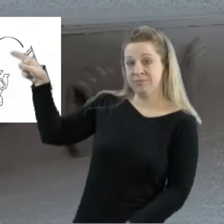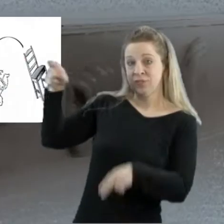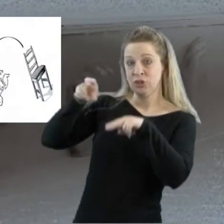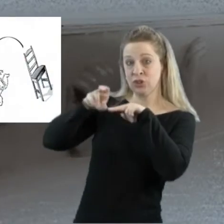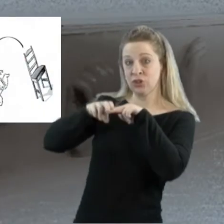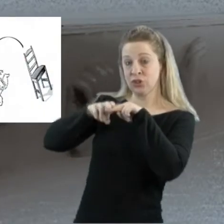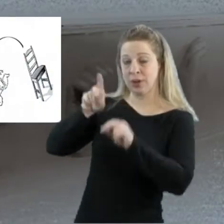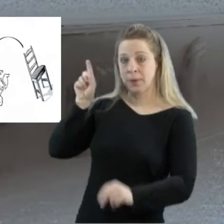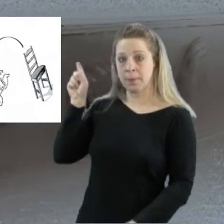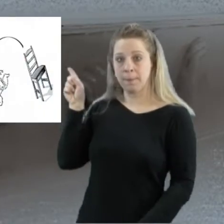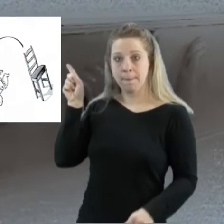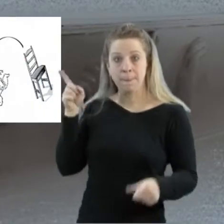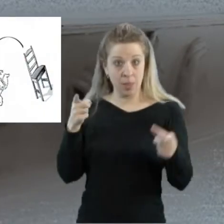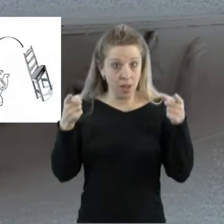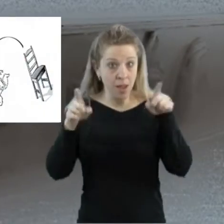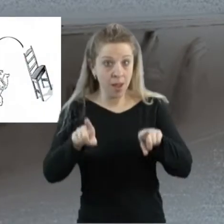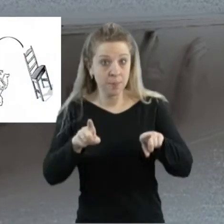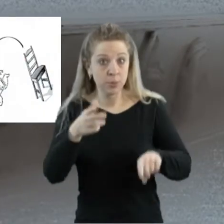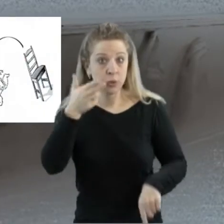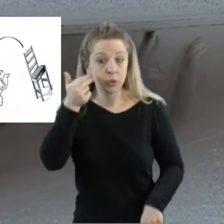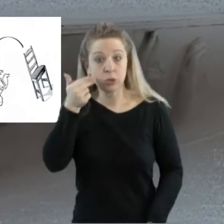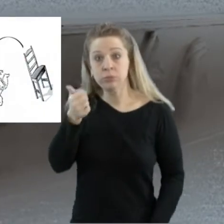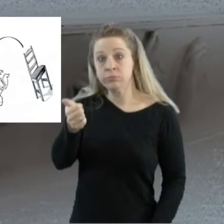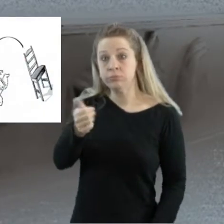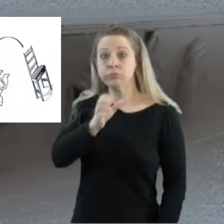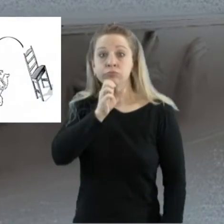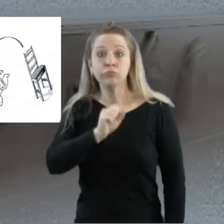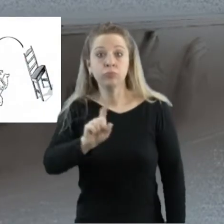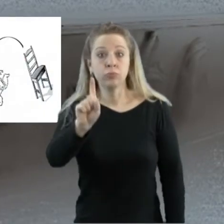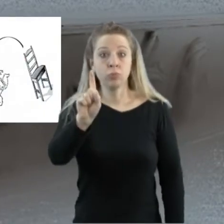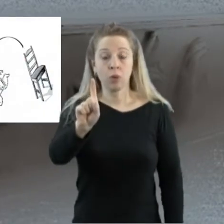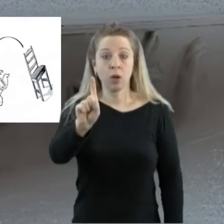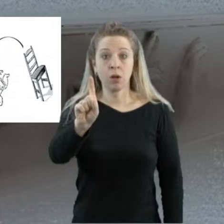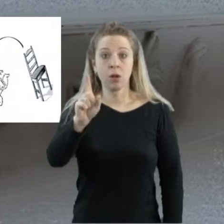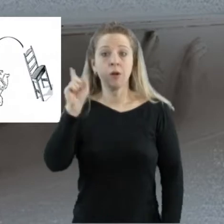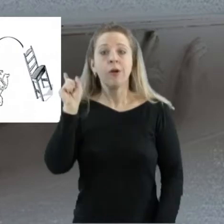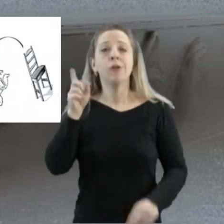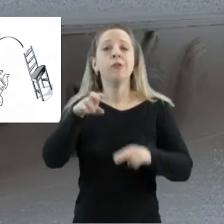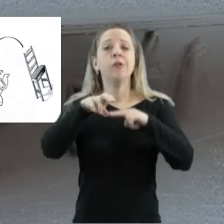When Clerc was 1 year old, he fell from a chair.